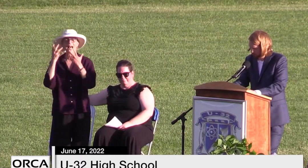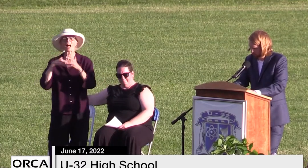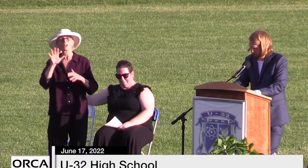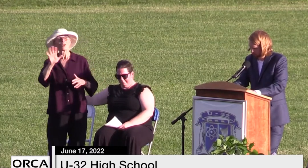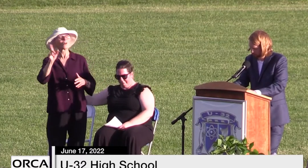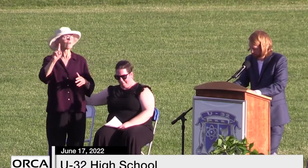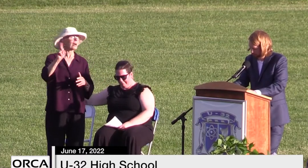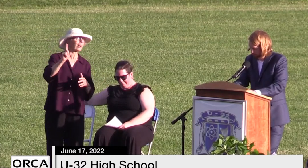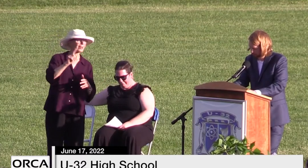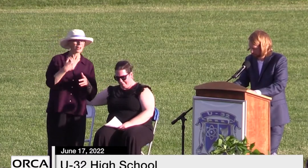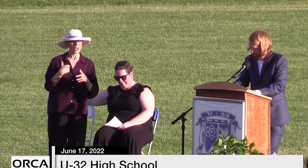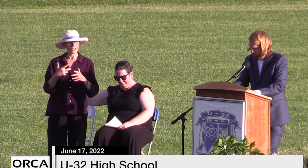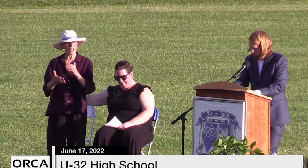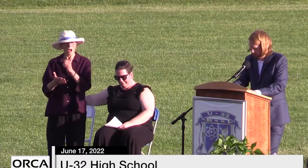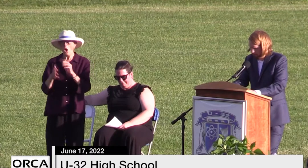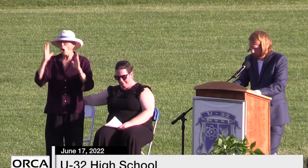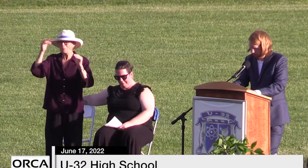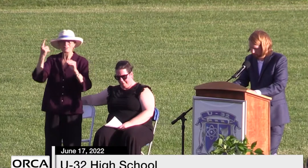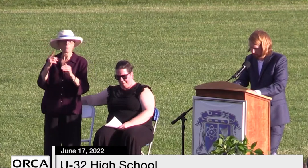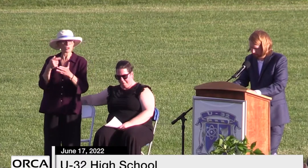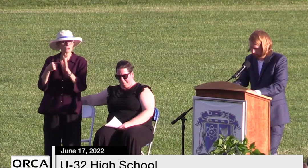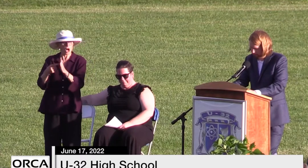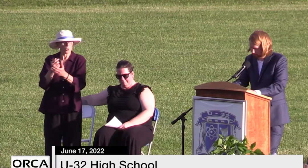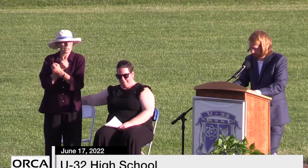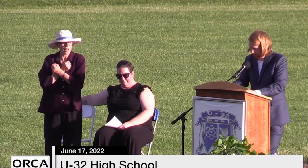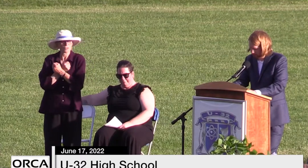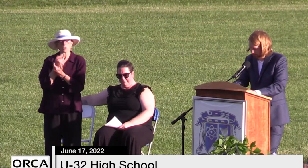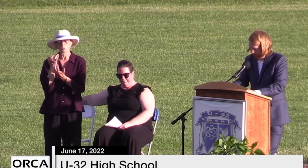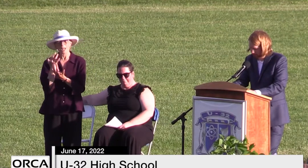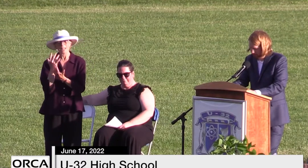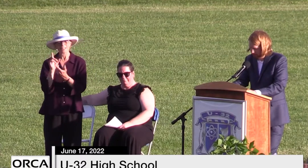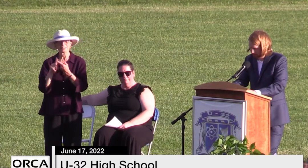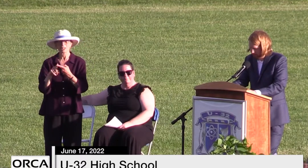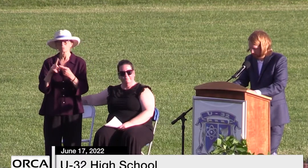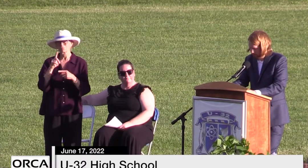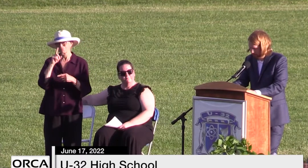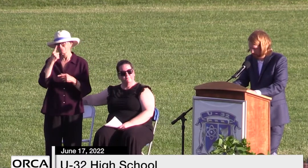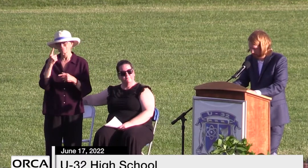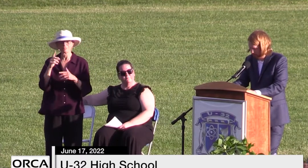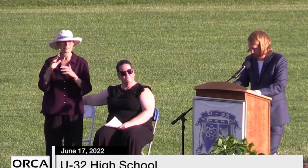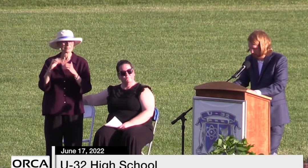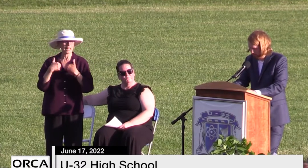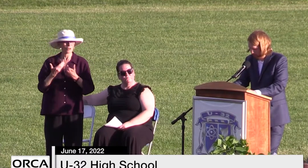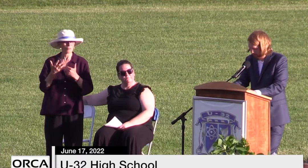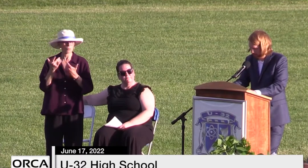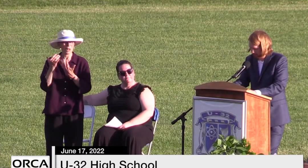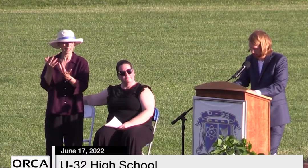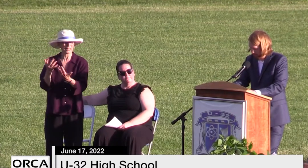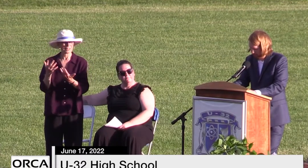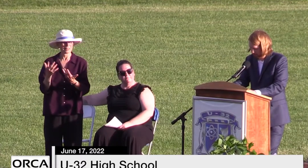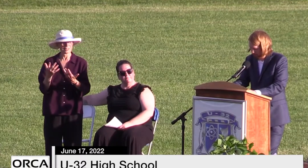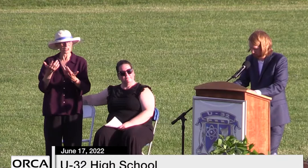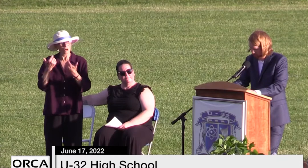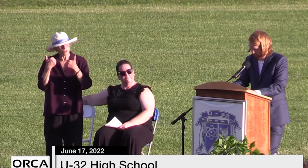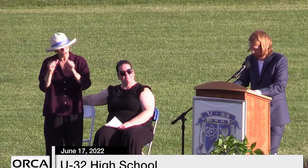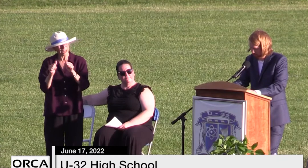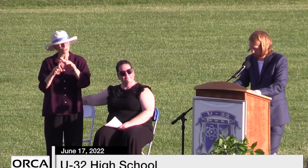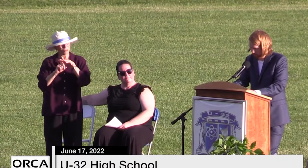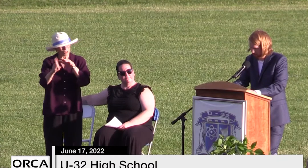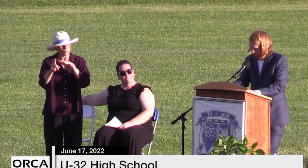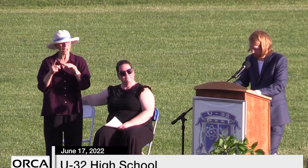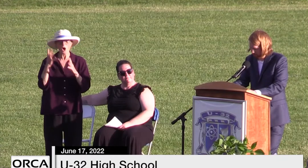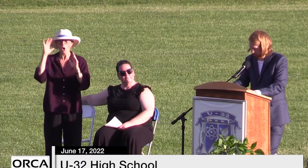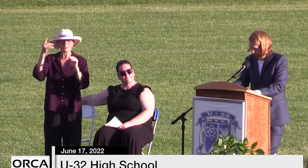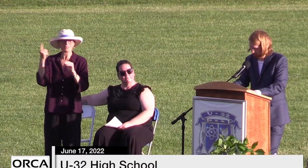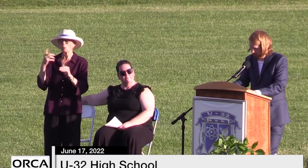She was hoping for someone to show her love. She waited until she was tired of waiting. Even with this attempt to go missing and have at least someone notice,